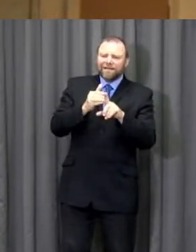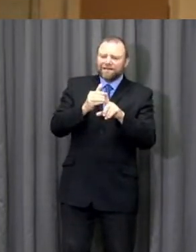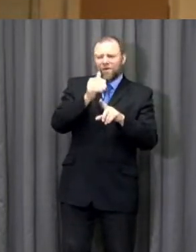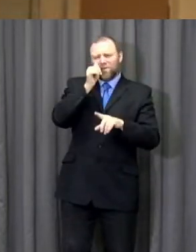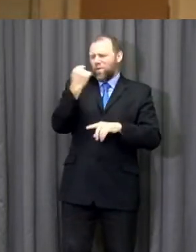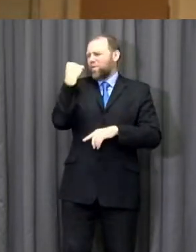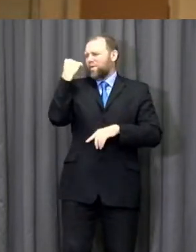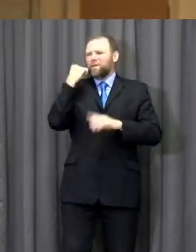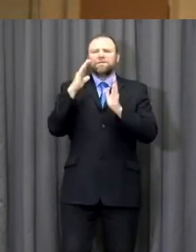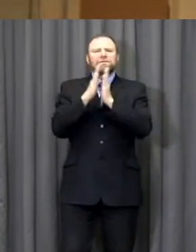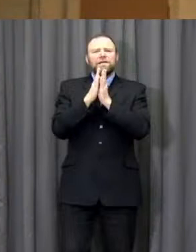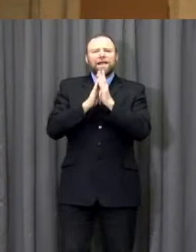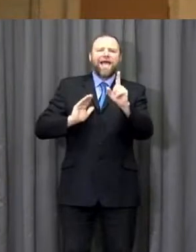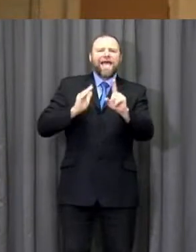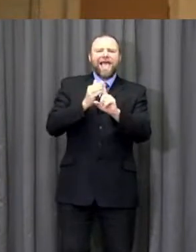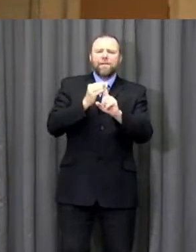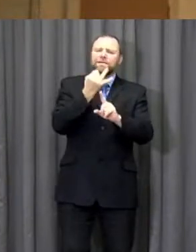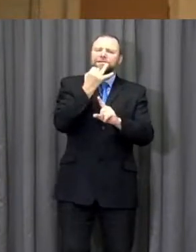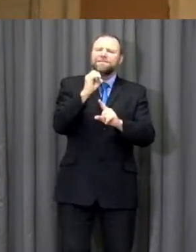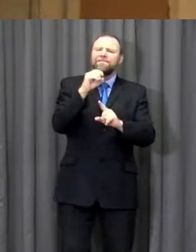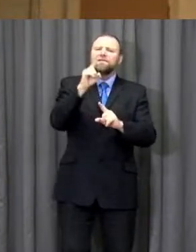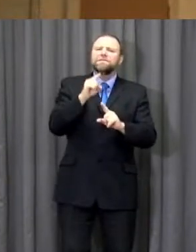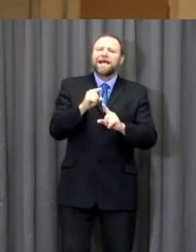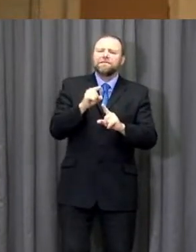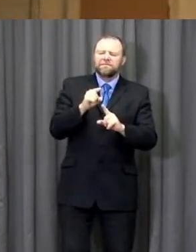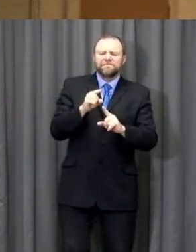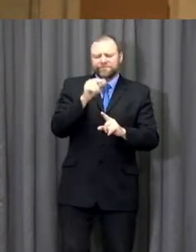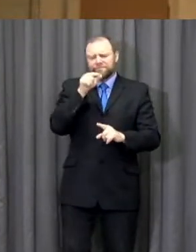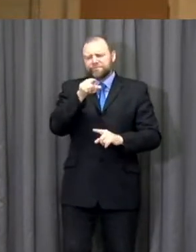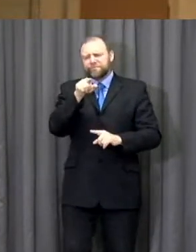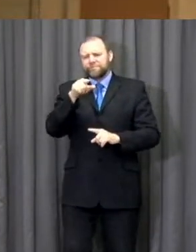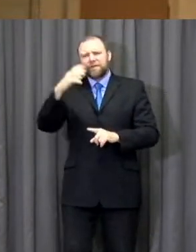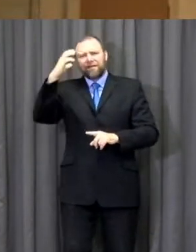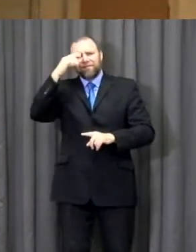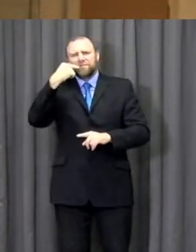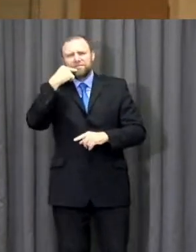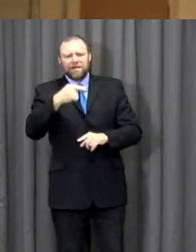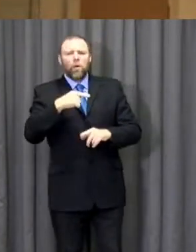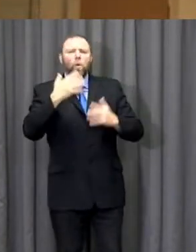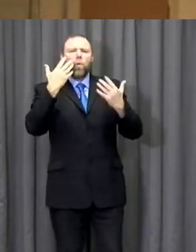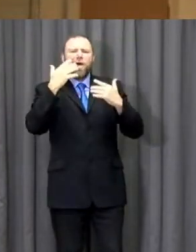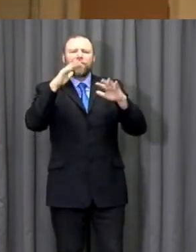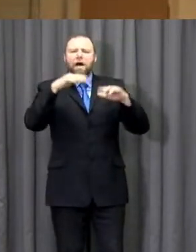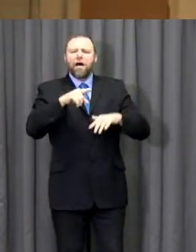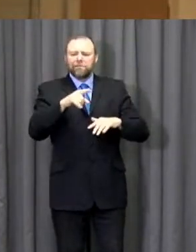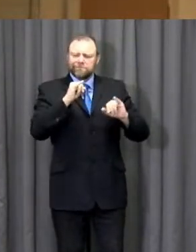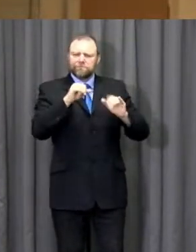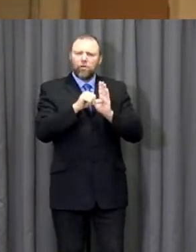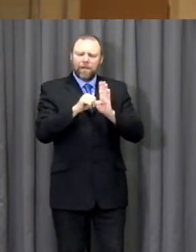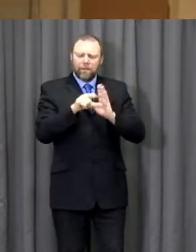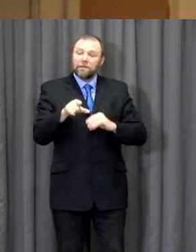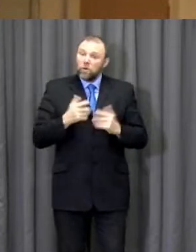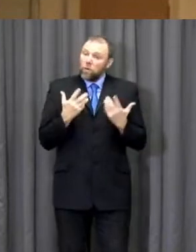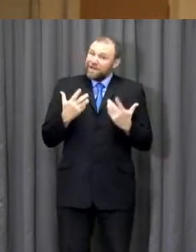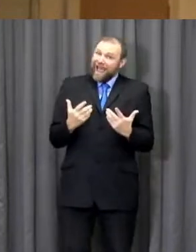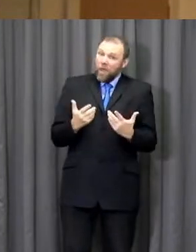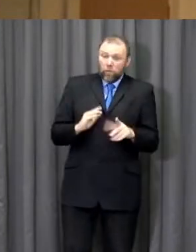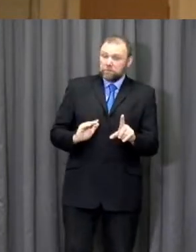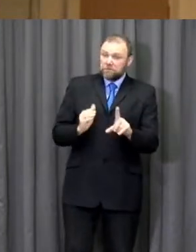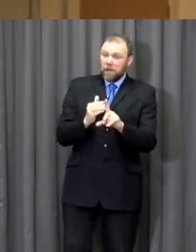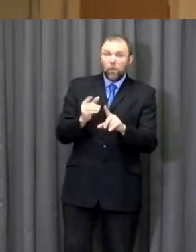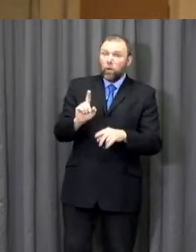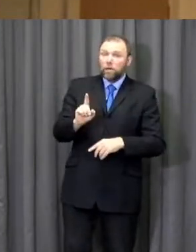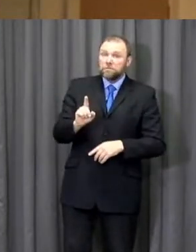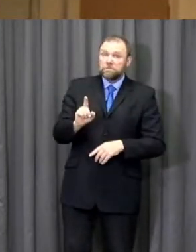this Sunday, weather cited as one of those reasons. What is your revised target? And in the event of more bad weather